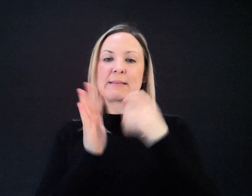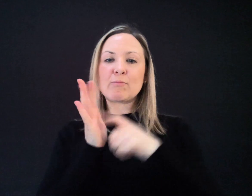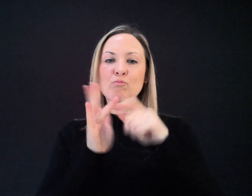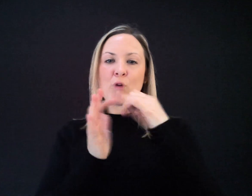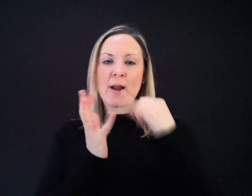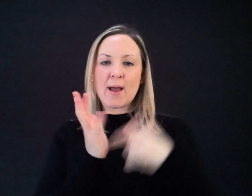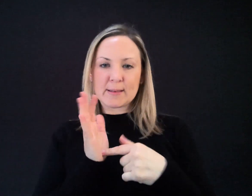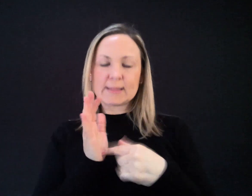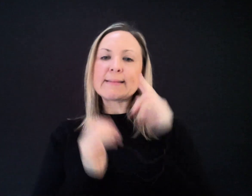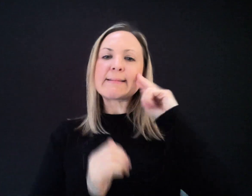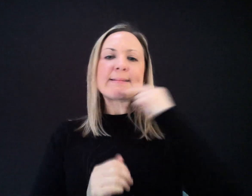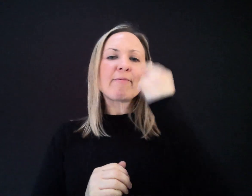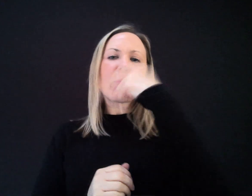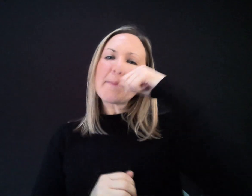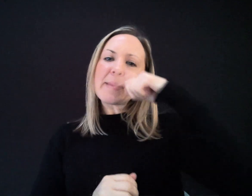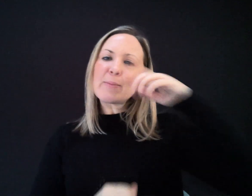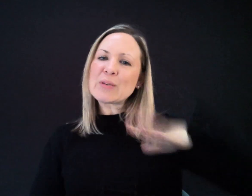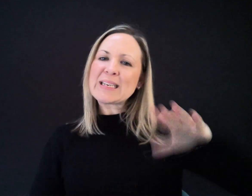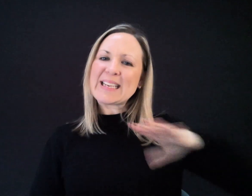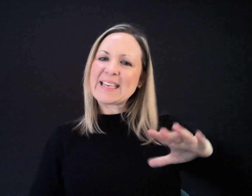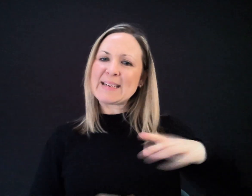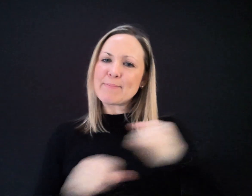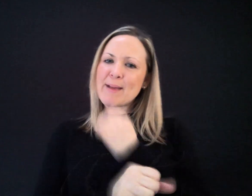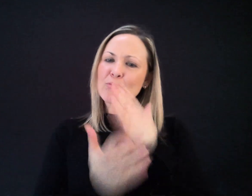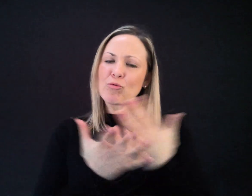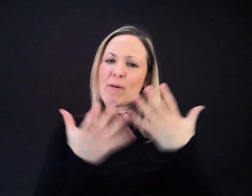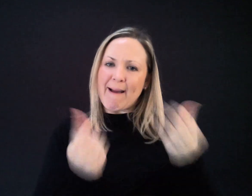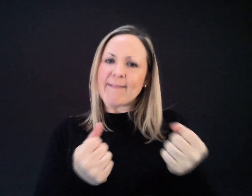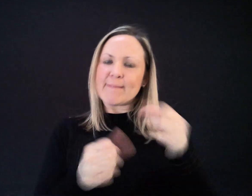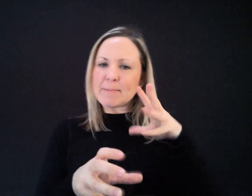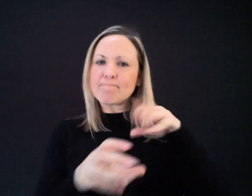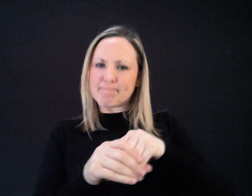people need so that nothing is left out.